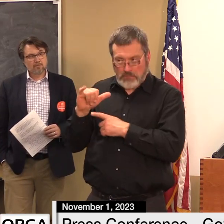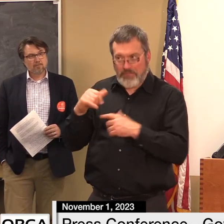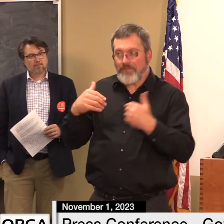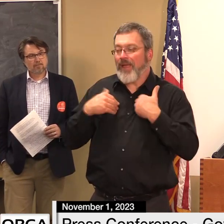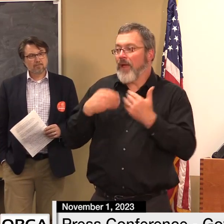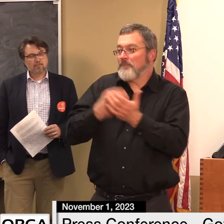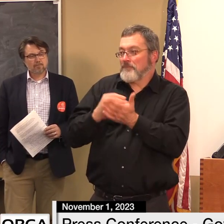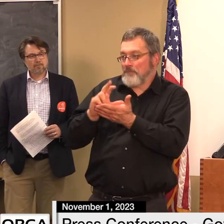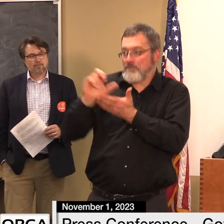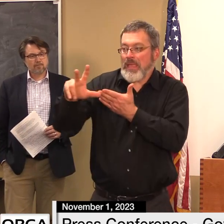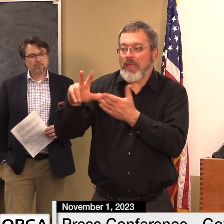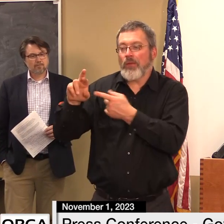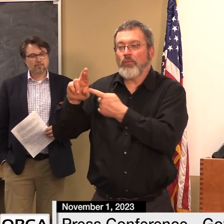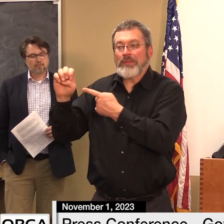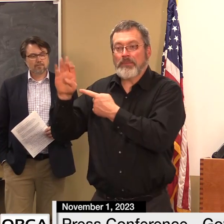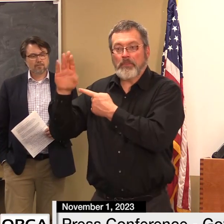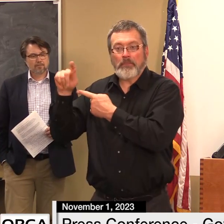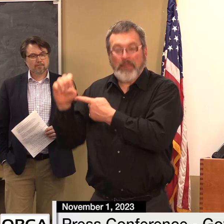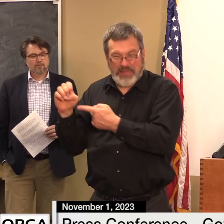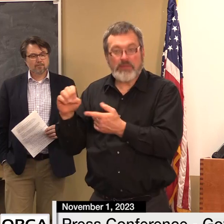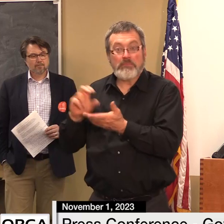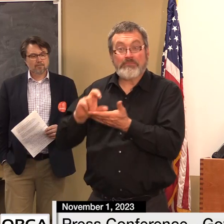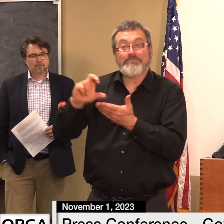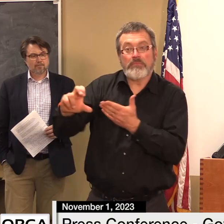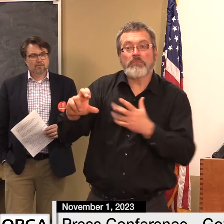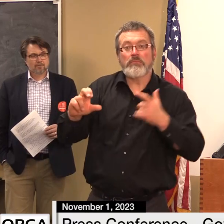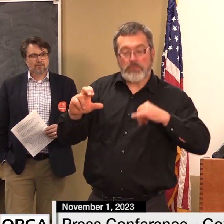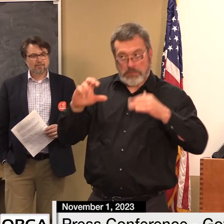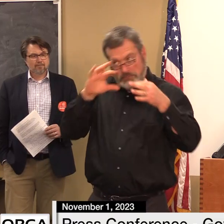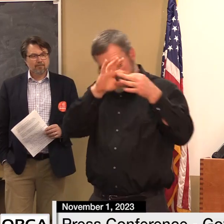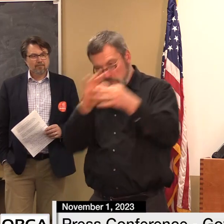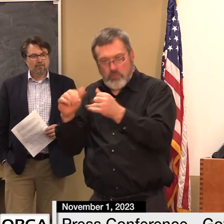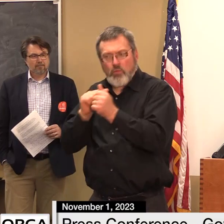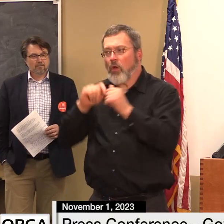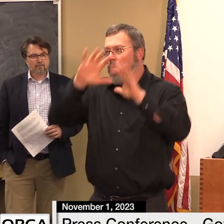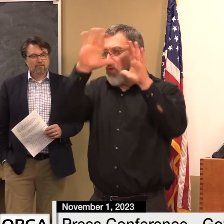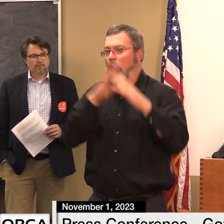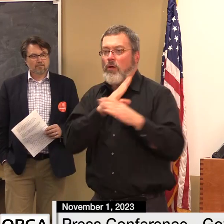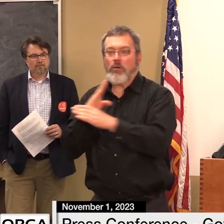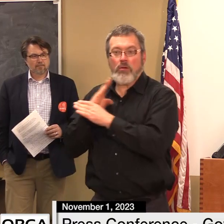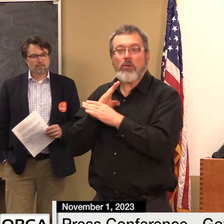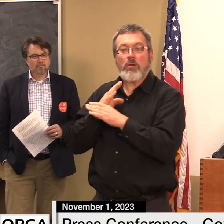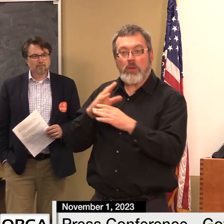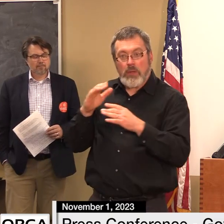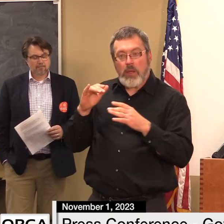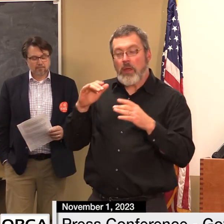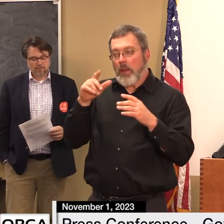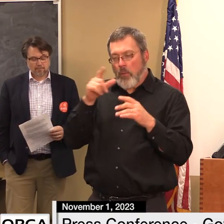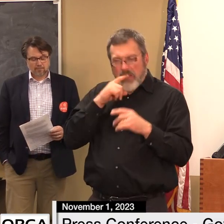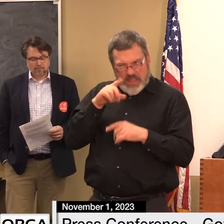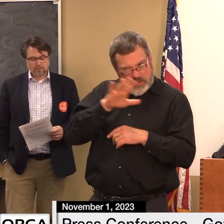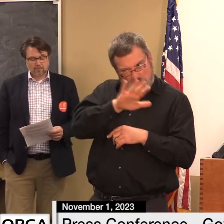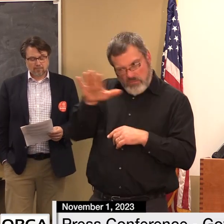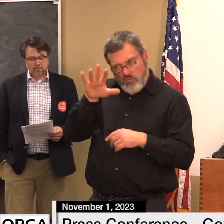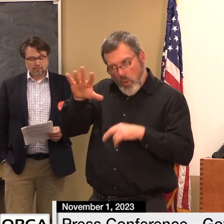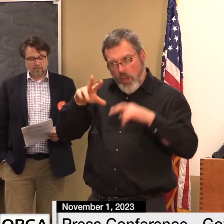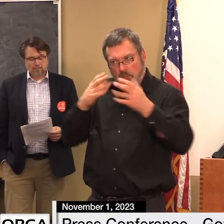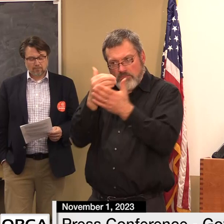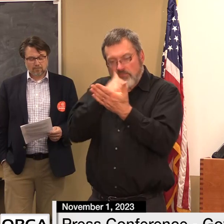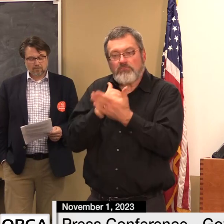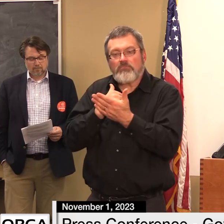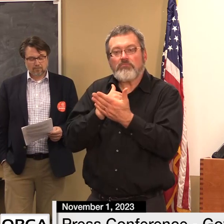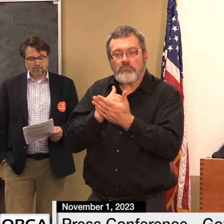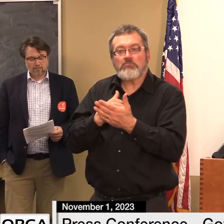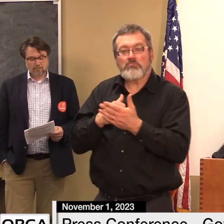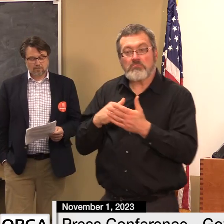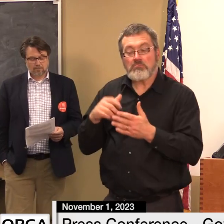for comprehensive weatherization improvements based on income qualification. For moderate income households, that actually represents